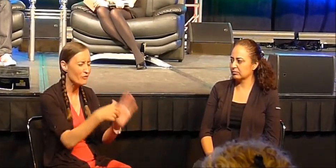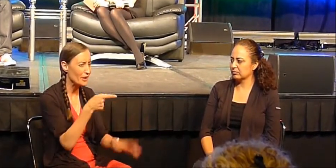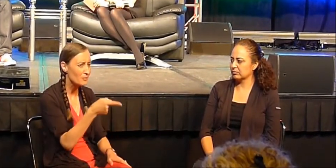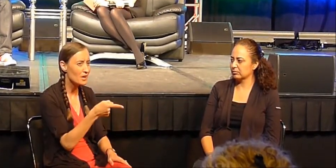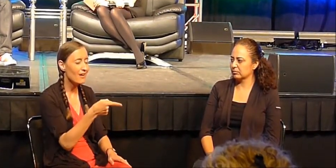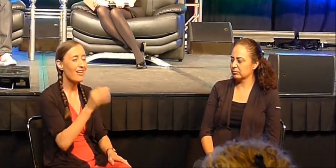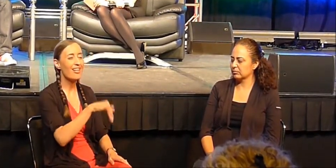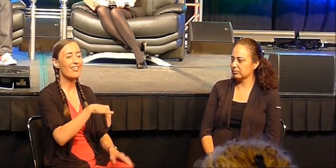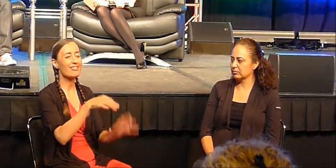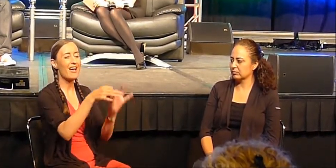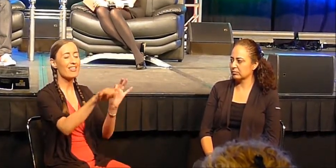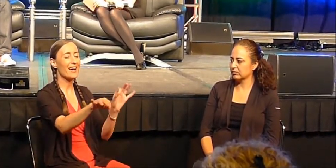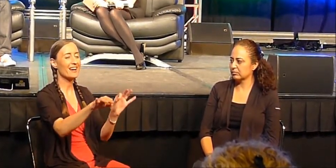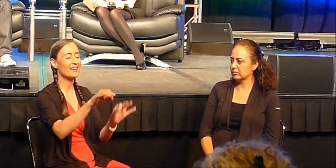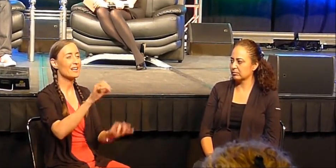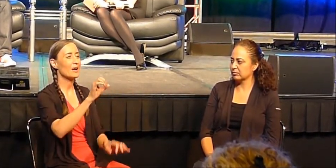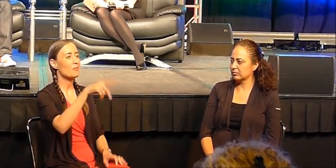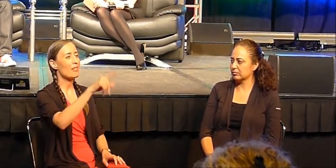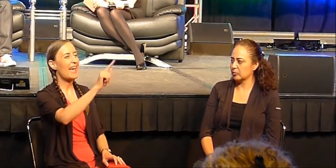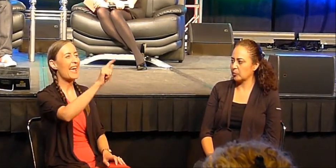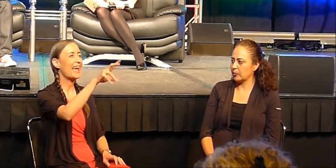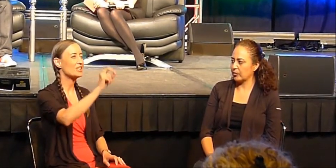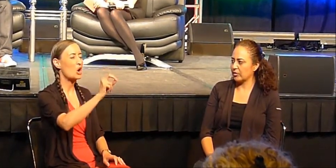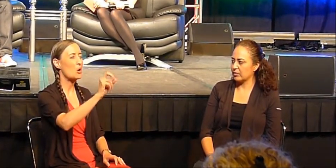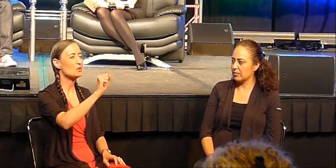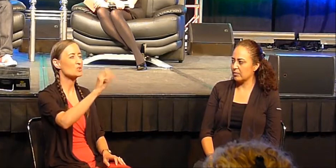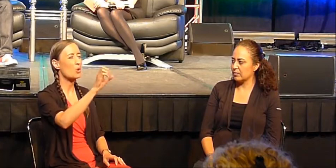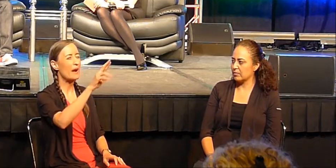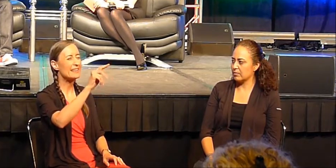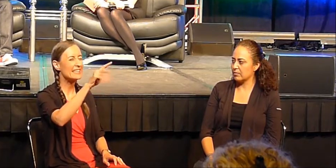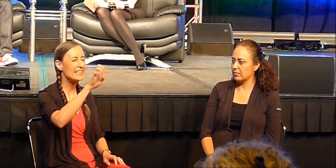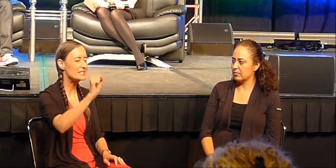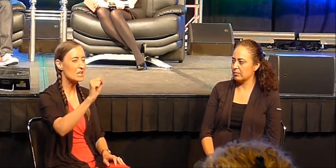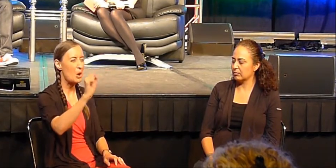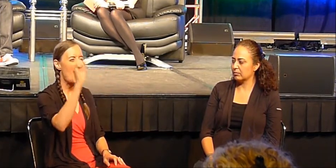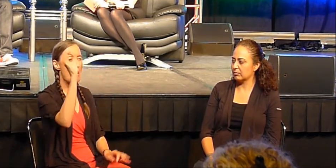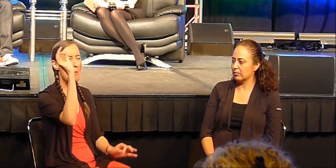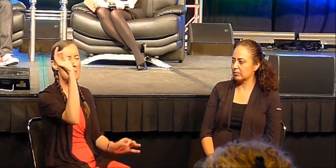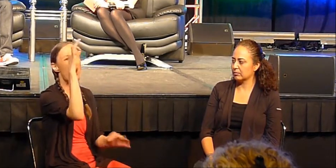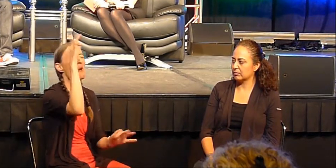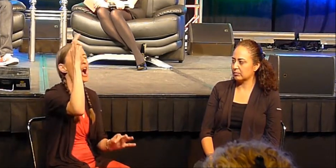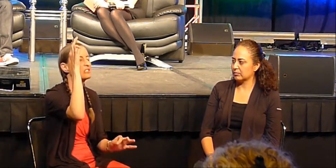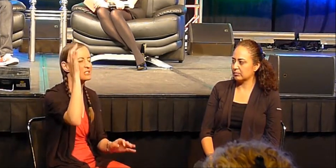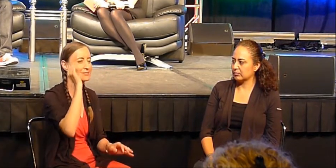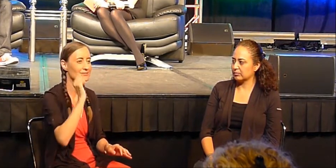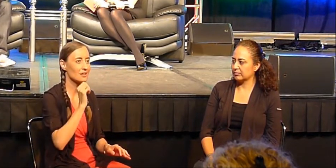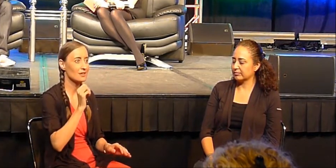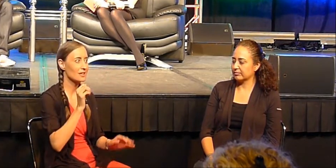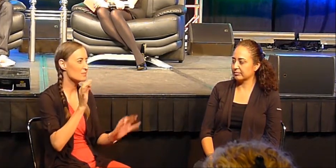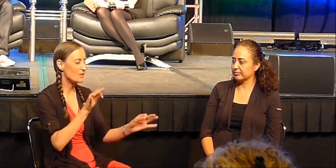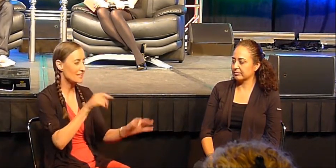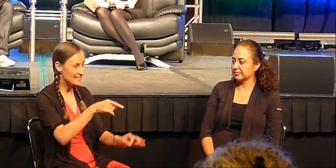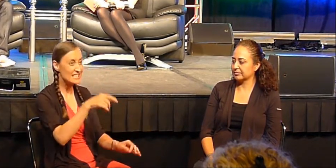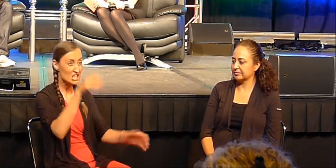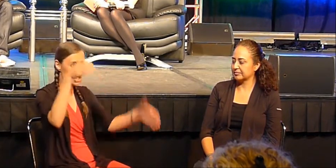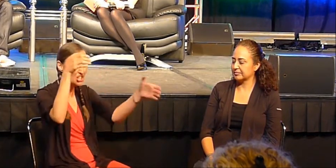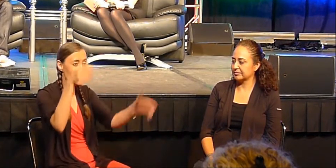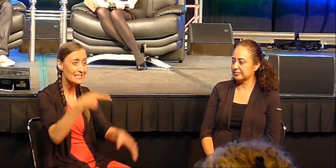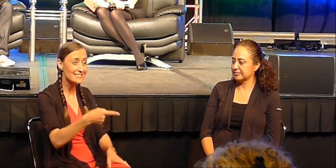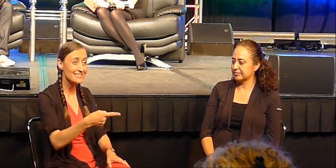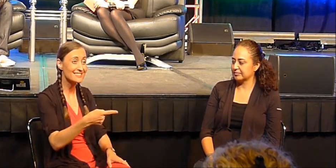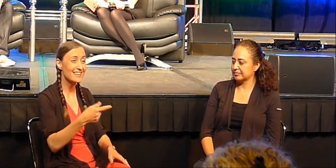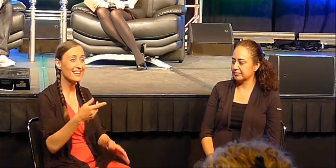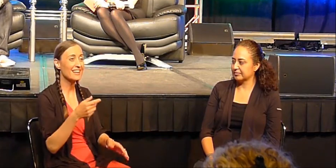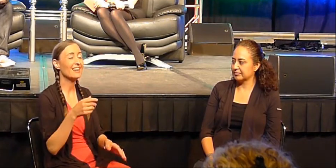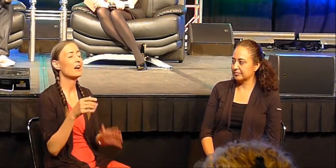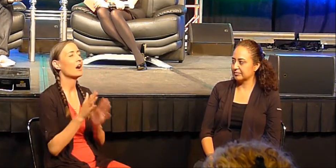that line, Plato, Socrates, morons, it's bright because he's a genius, right? And